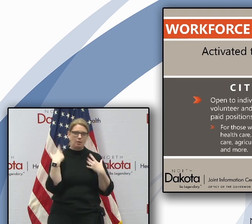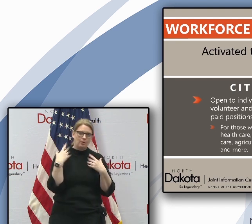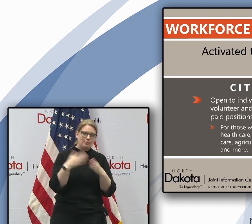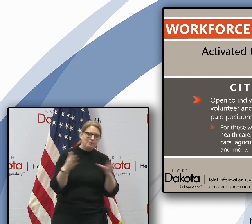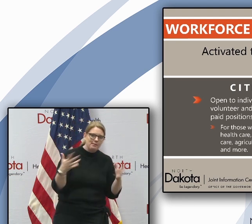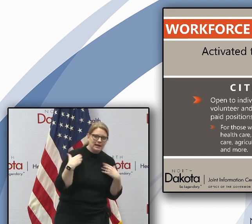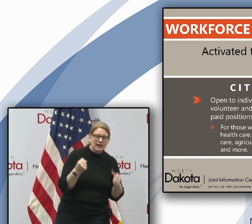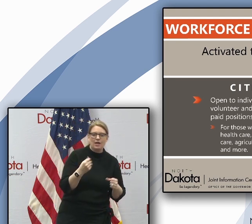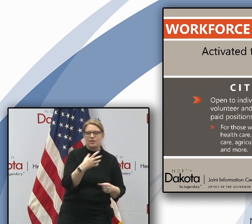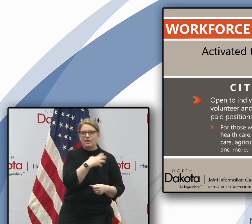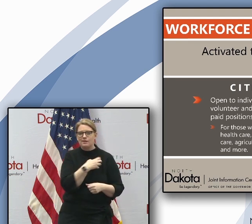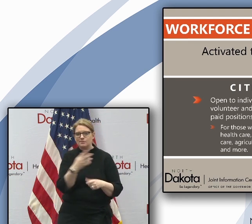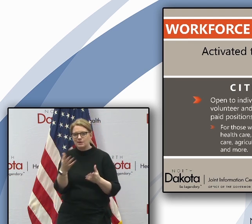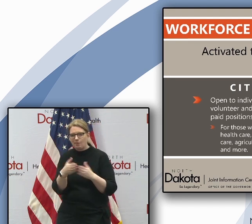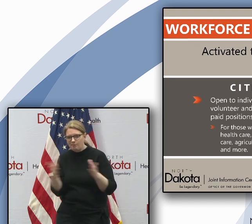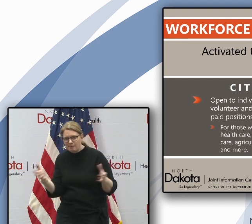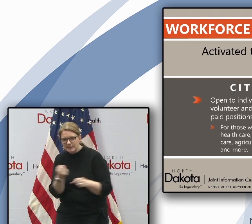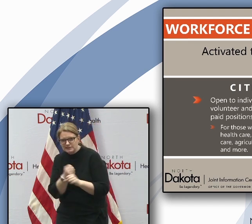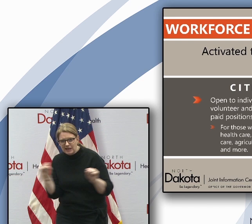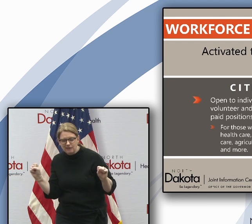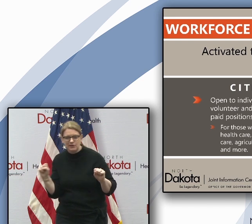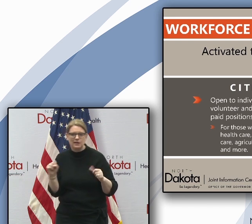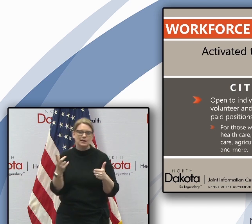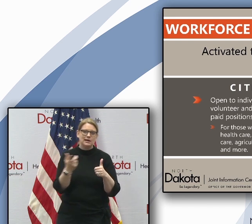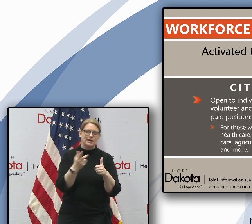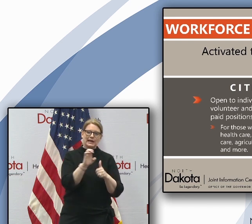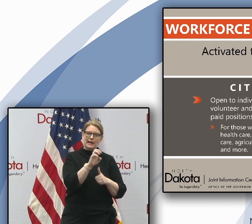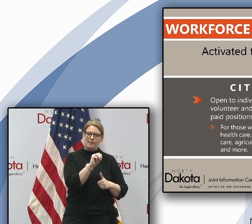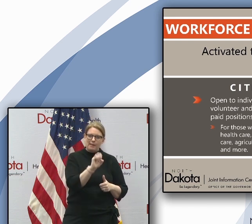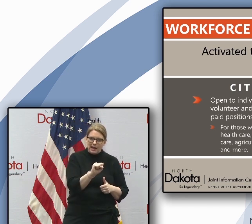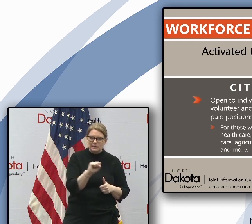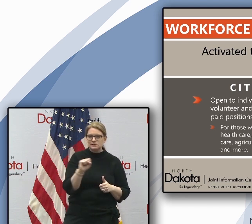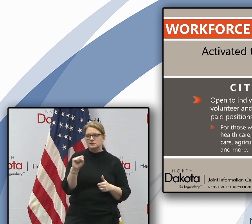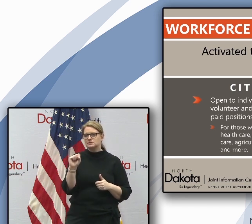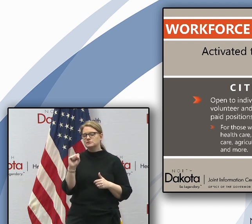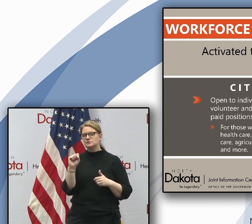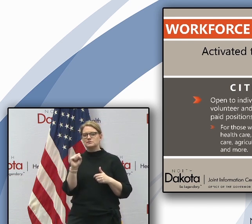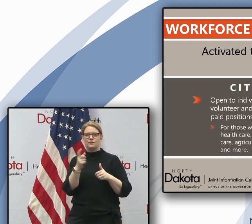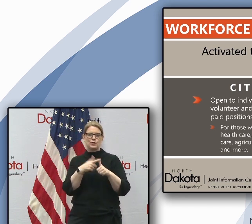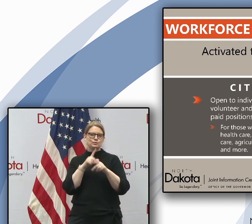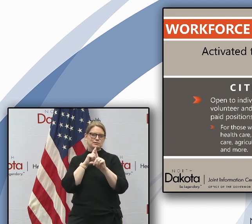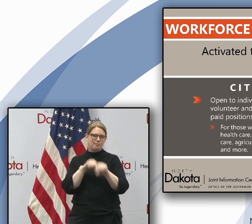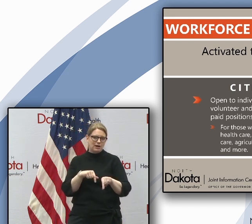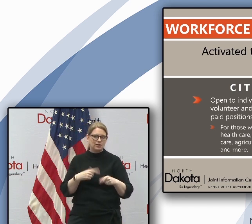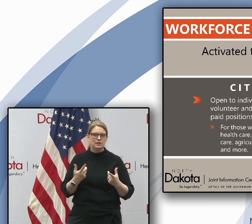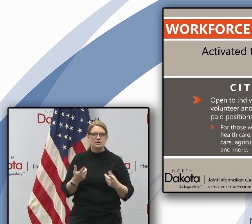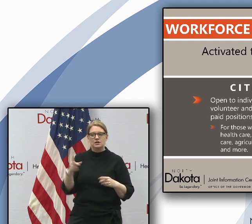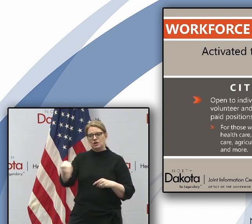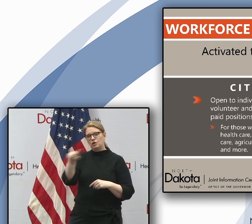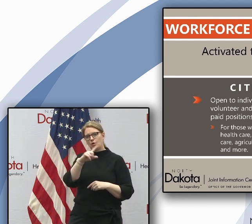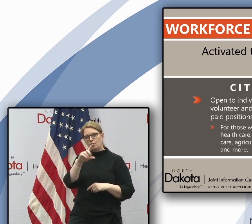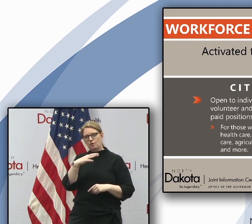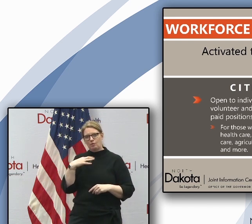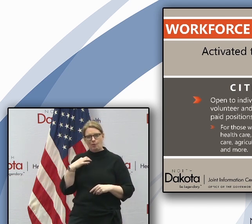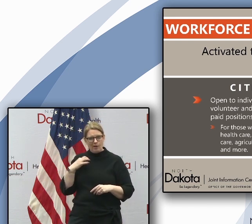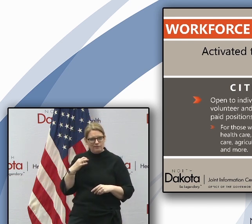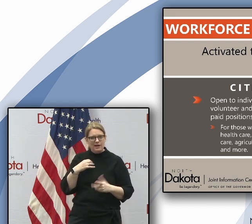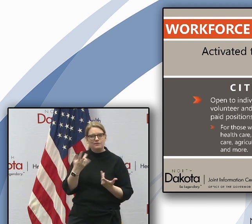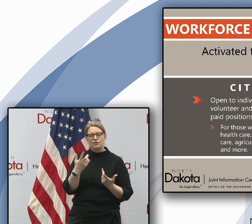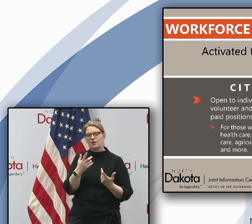law enforcement, public safety, if you've been a first responder, if you're qualified as an EMT, but you're